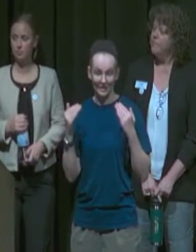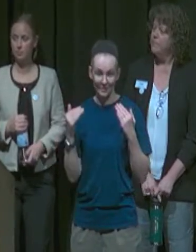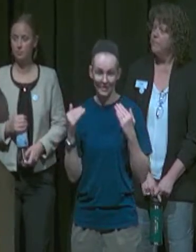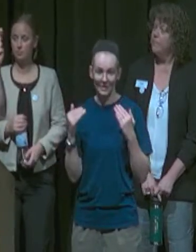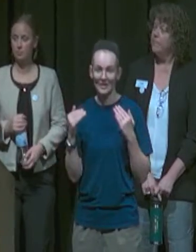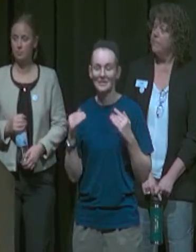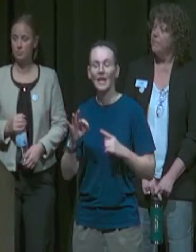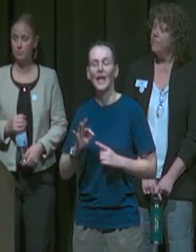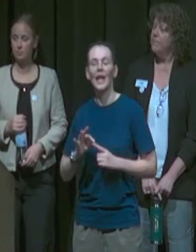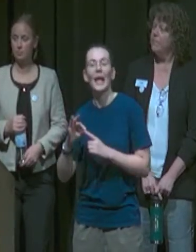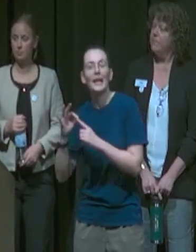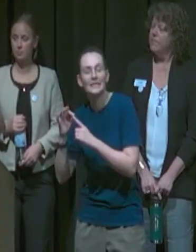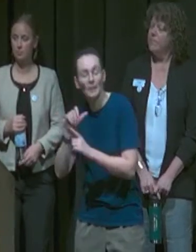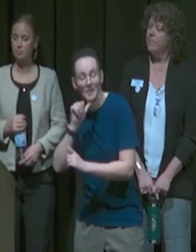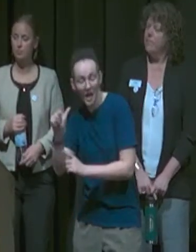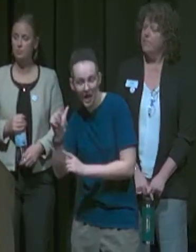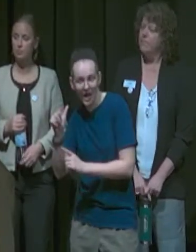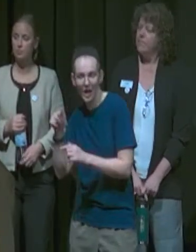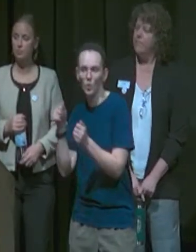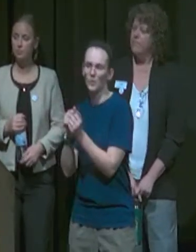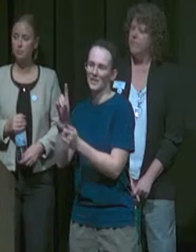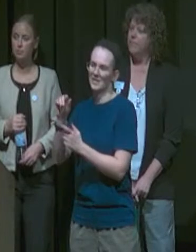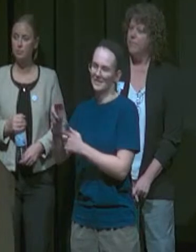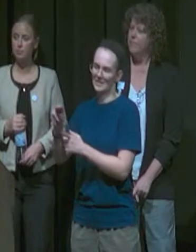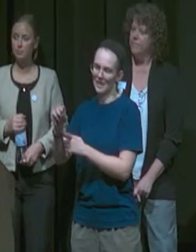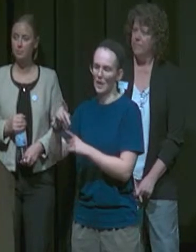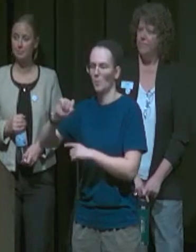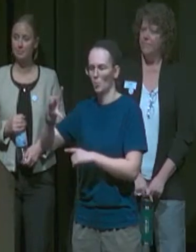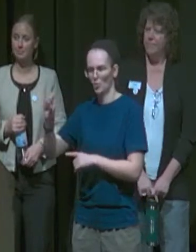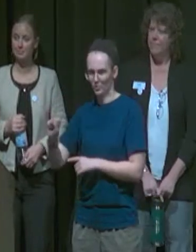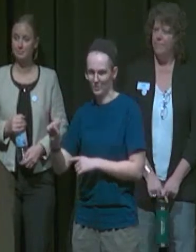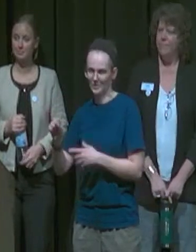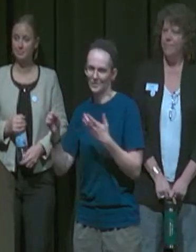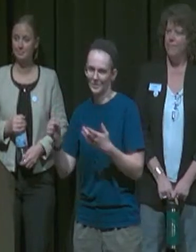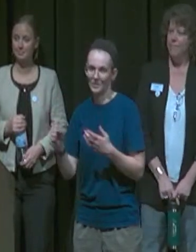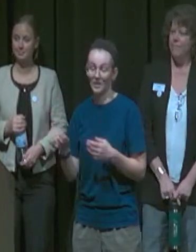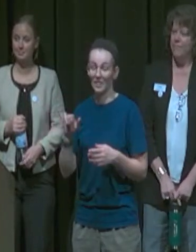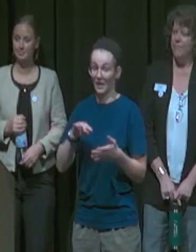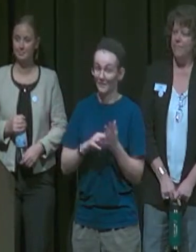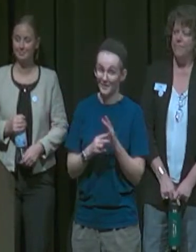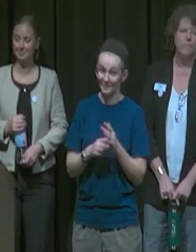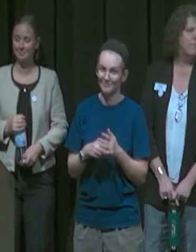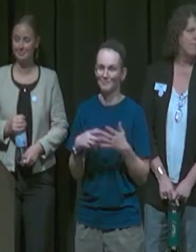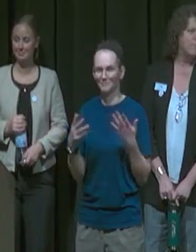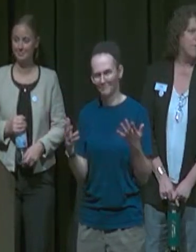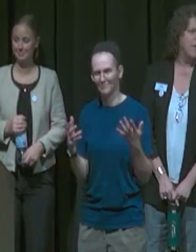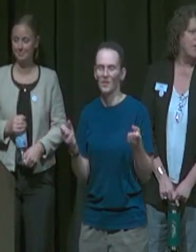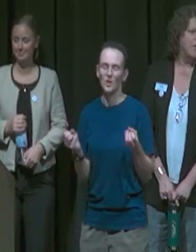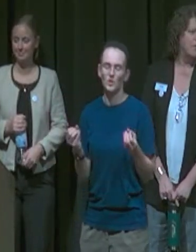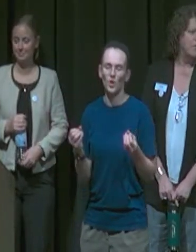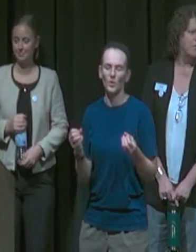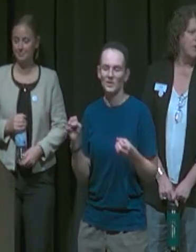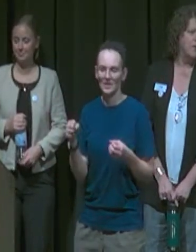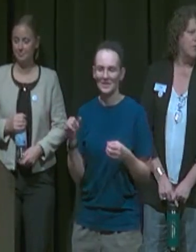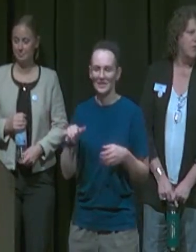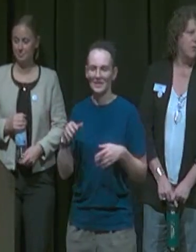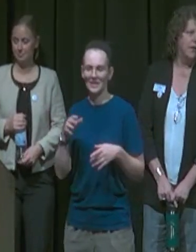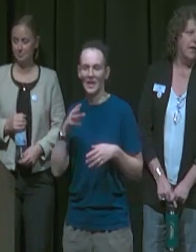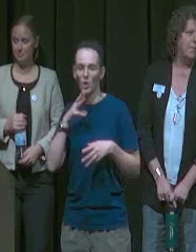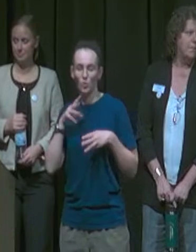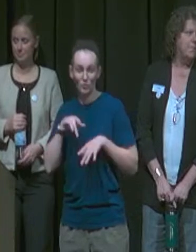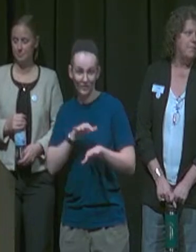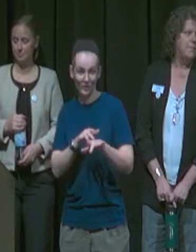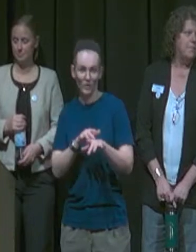expectations, except in the dam pools. What does that mean? So yes, this river is